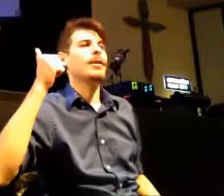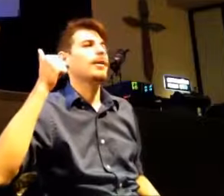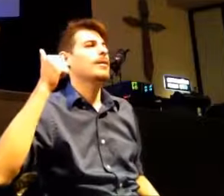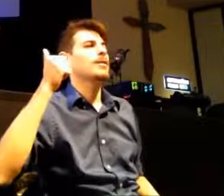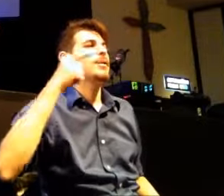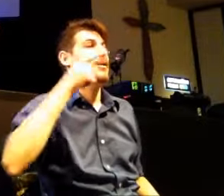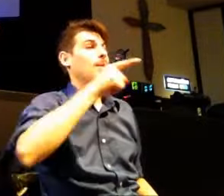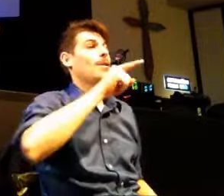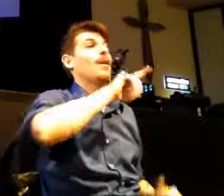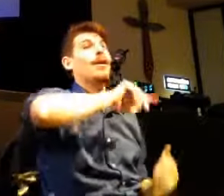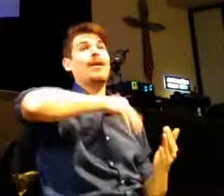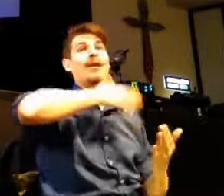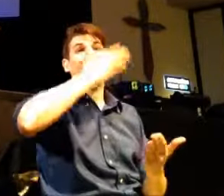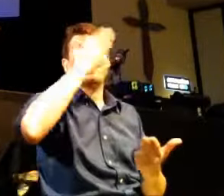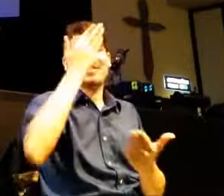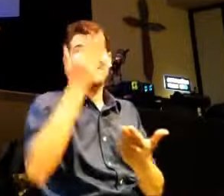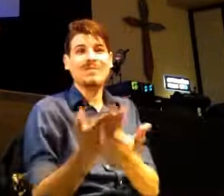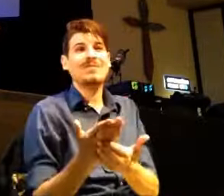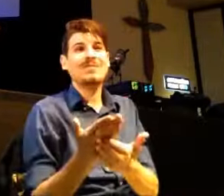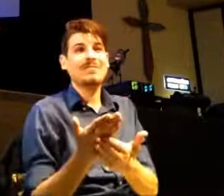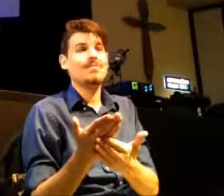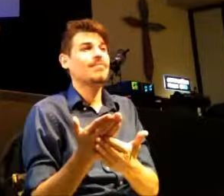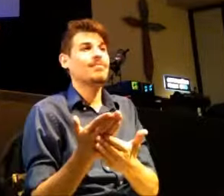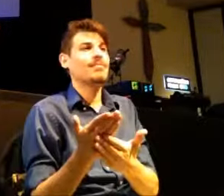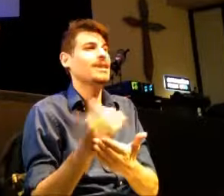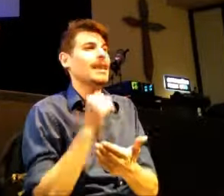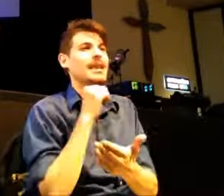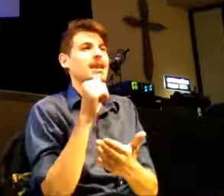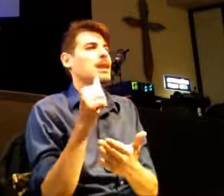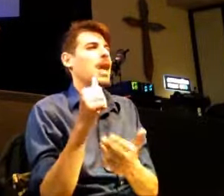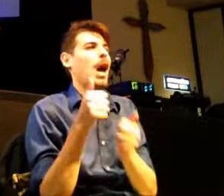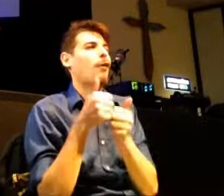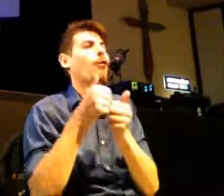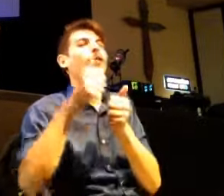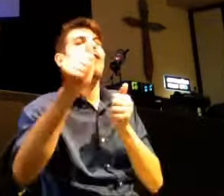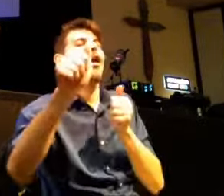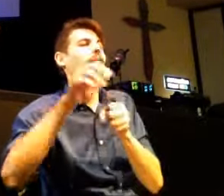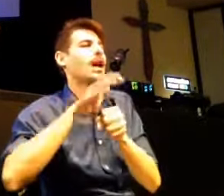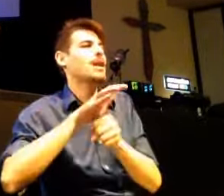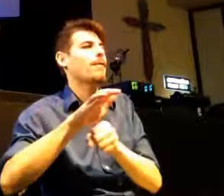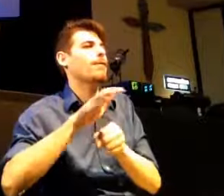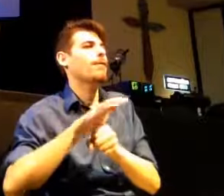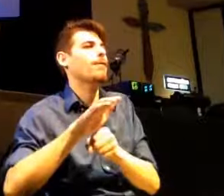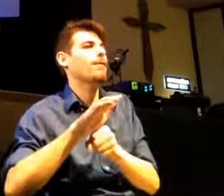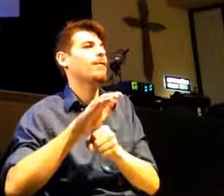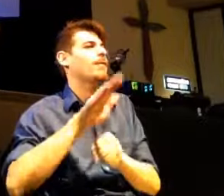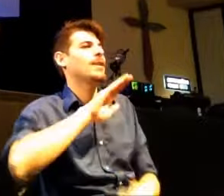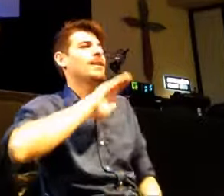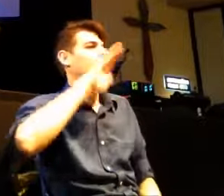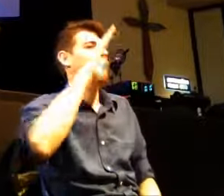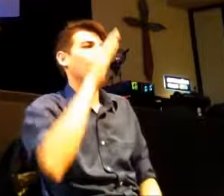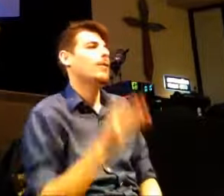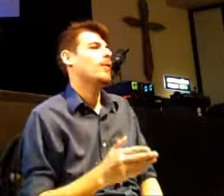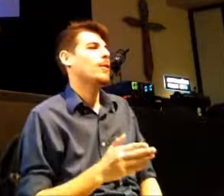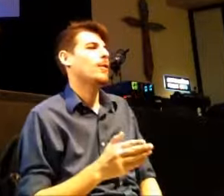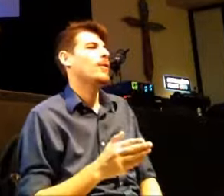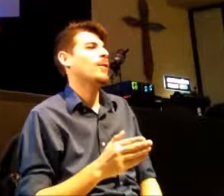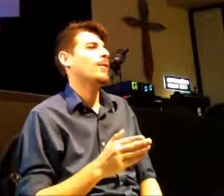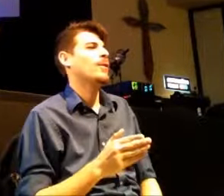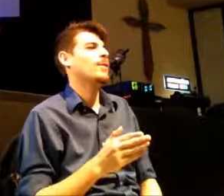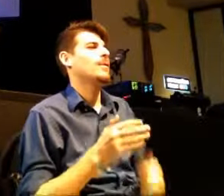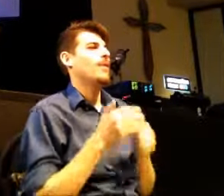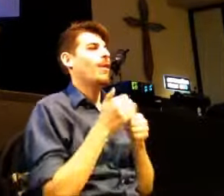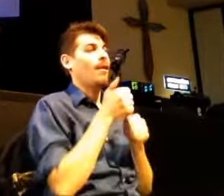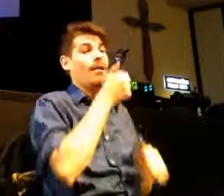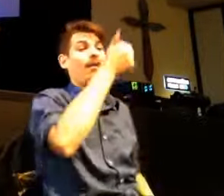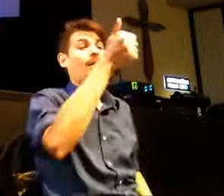problems, it's never far enough, is it? And you run a little further. And you run a little